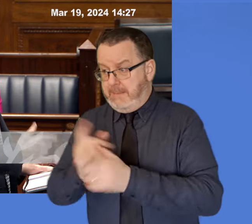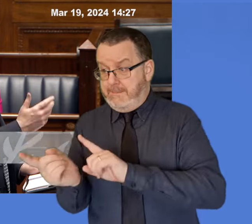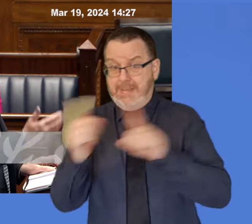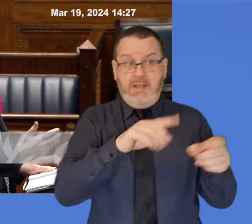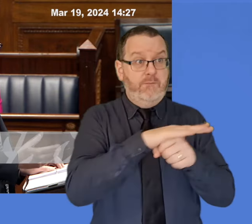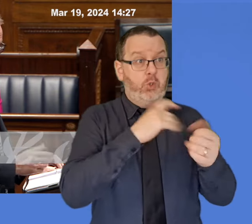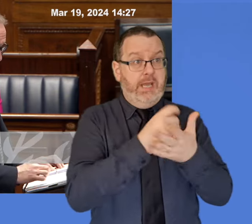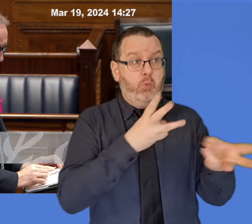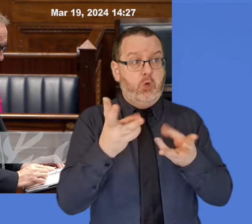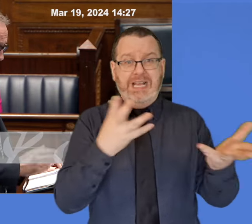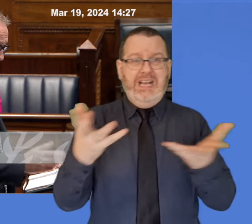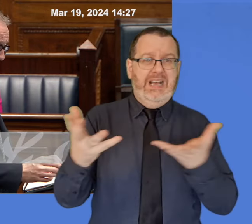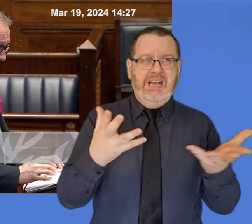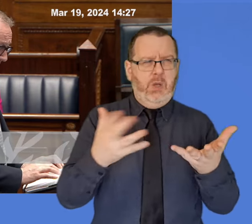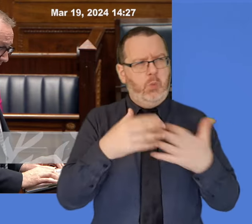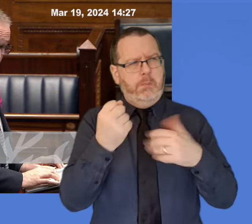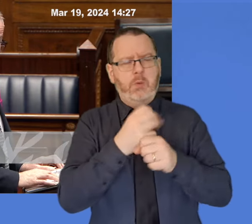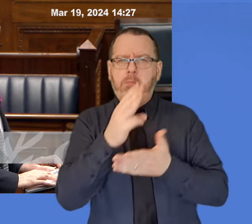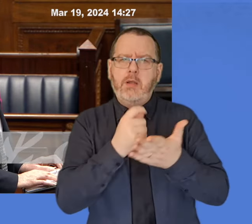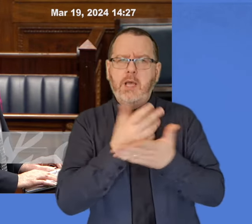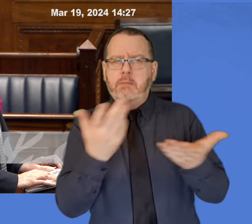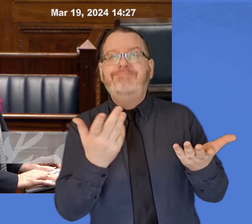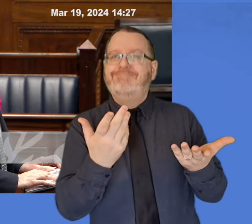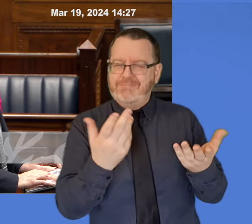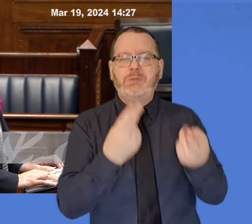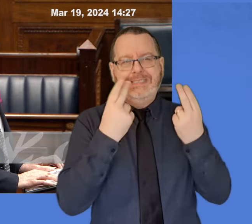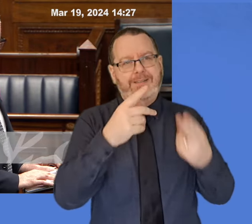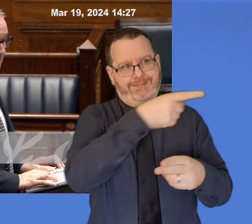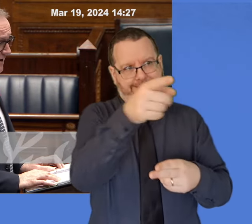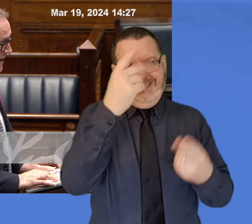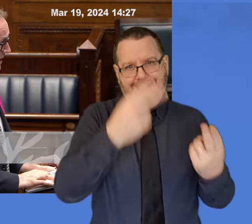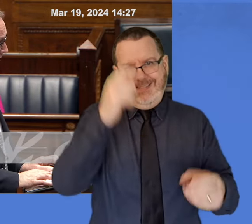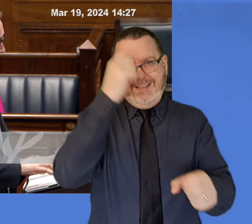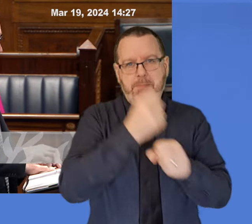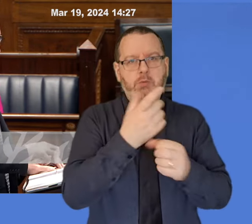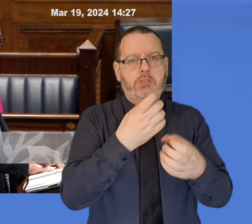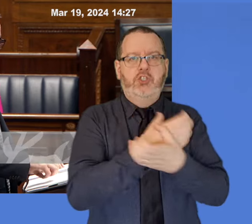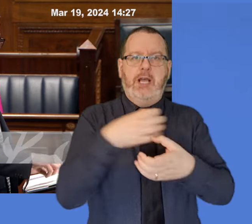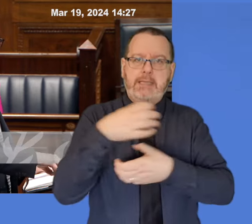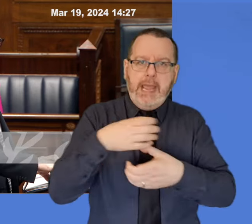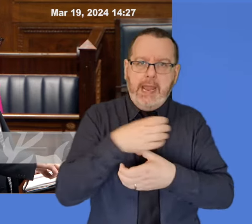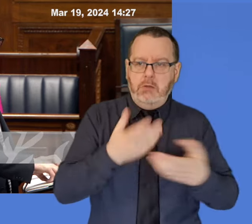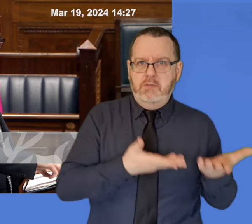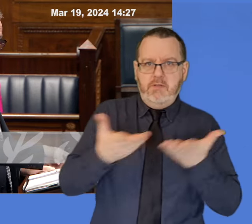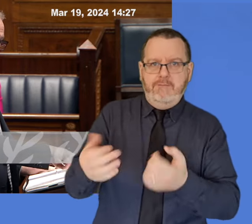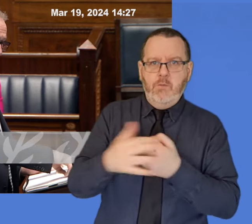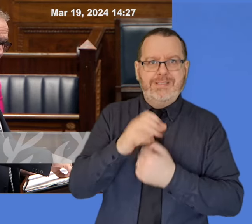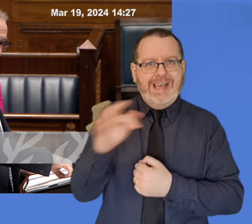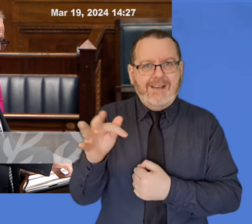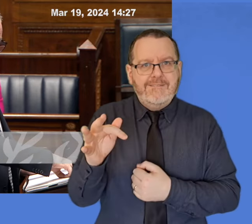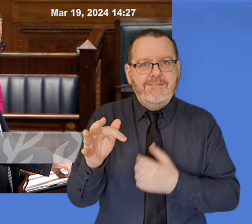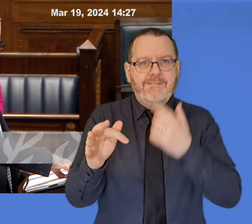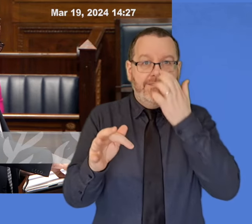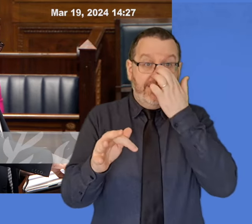childcare responsibilities to go back full-time to work. So we have had this conversation with employers, and I think we need to continue that dialogue, that they have a responsibility both